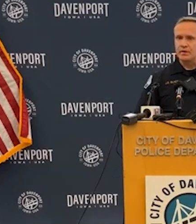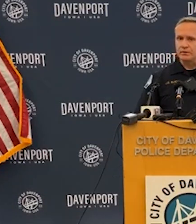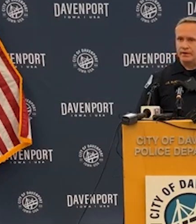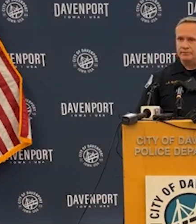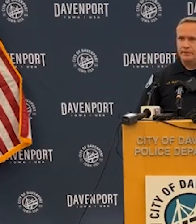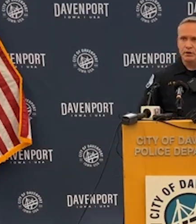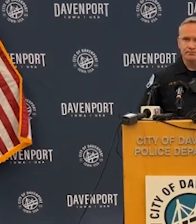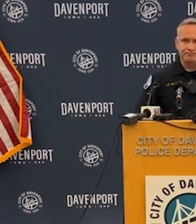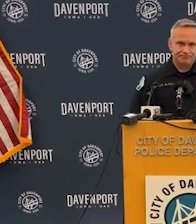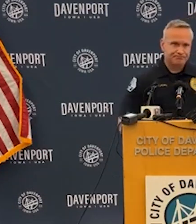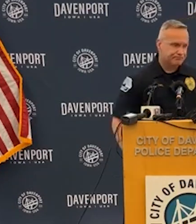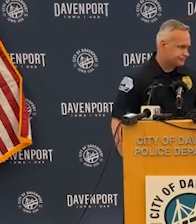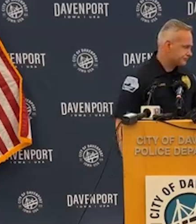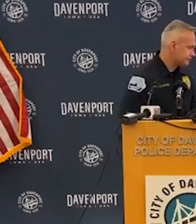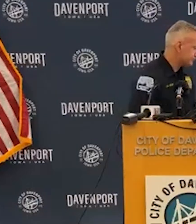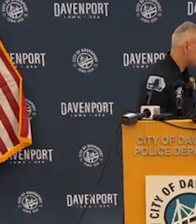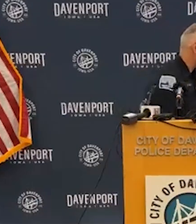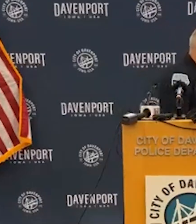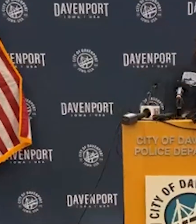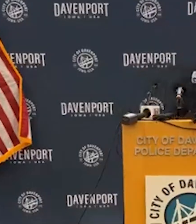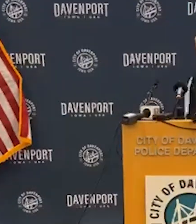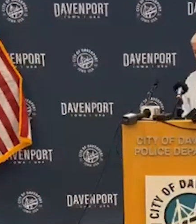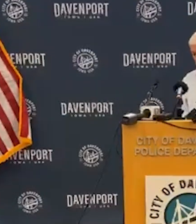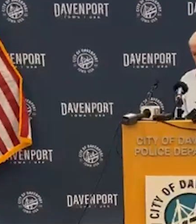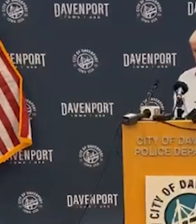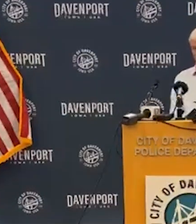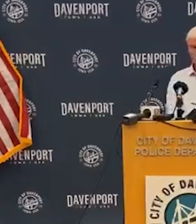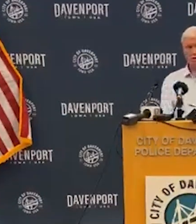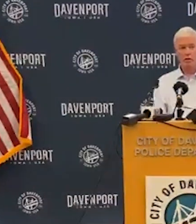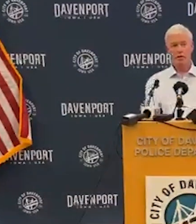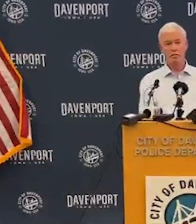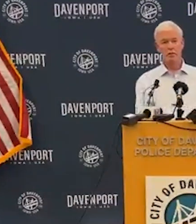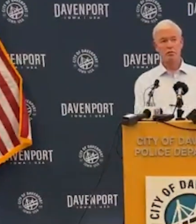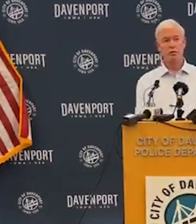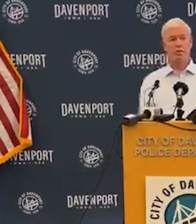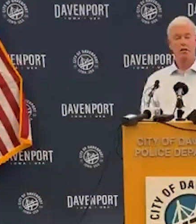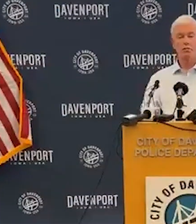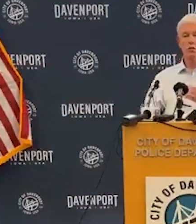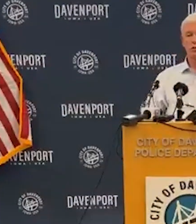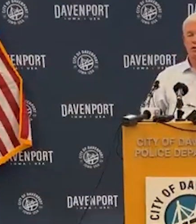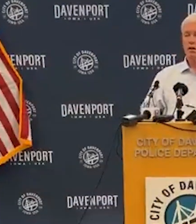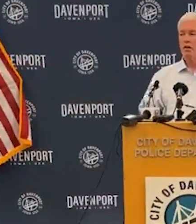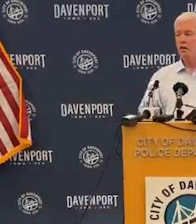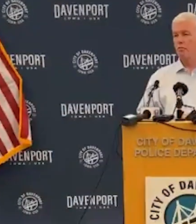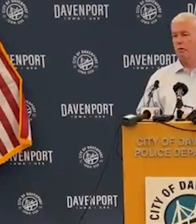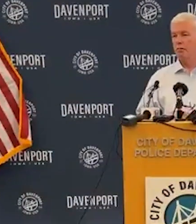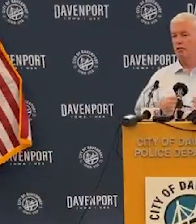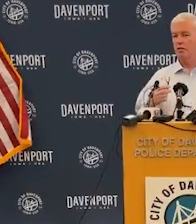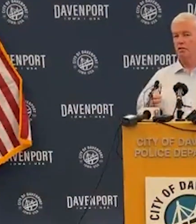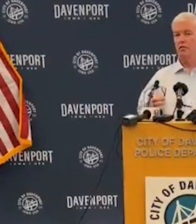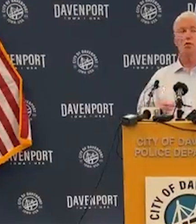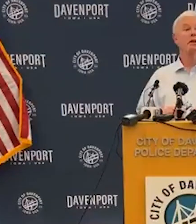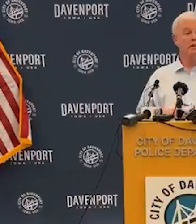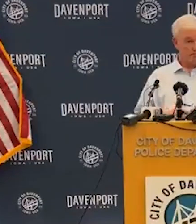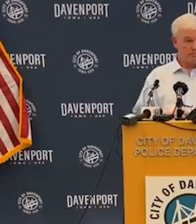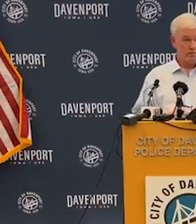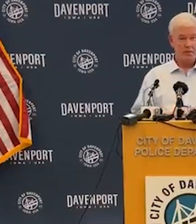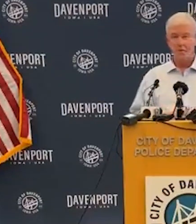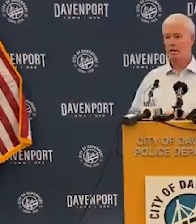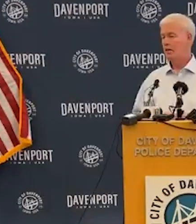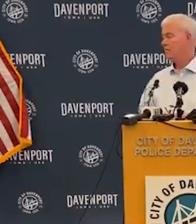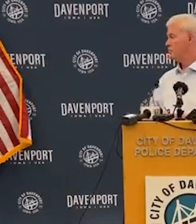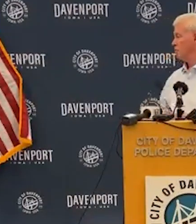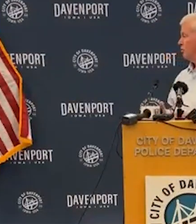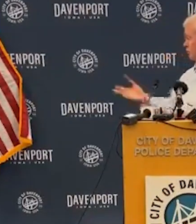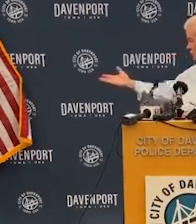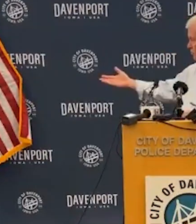Thank you. Okay, thank you. Thank you, Chief. Okay, now we'll have Director Oswald come up and discuss permitting.